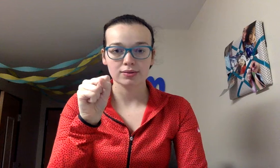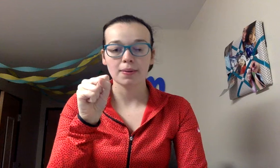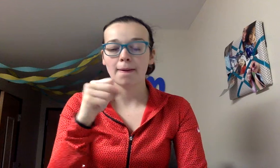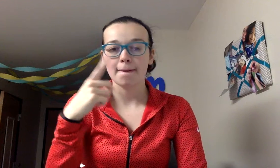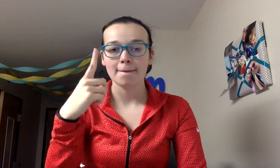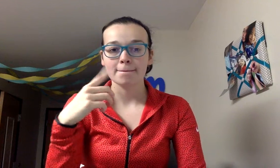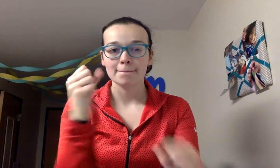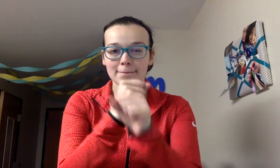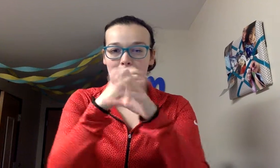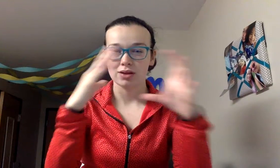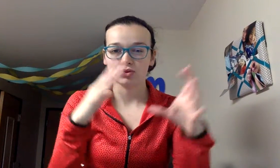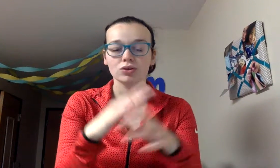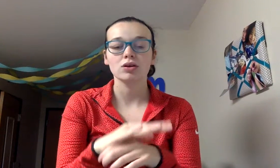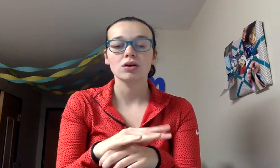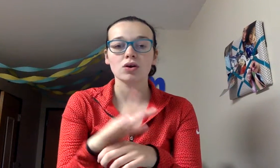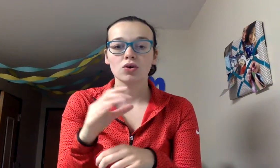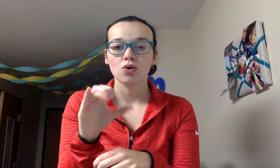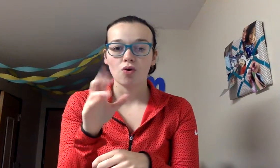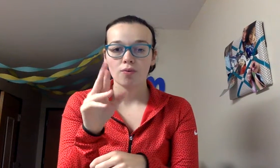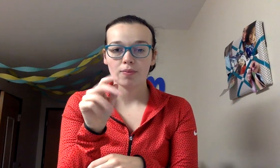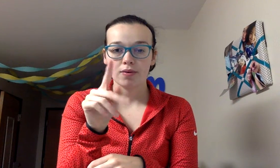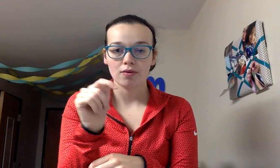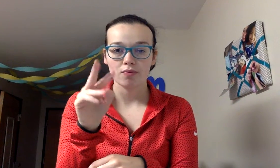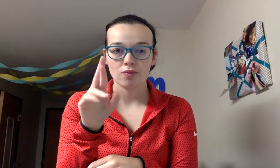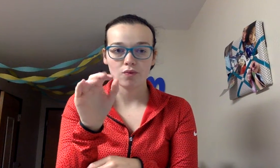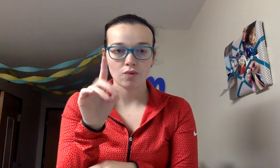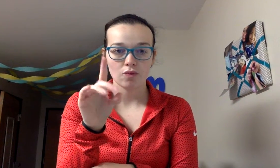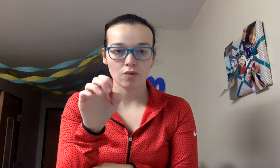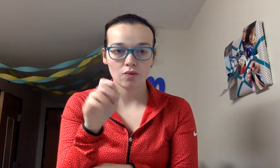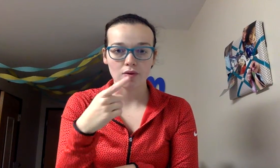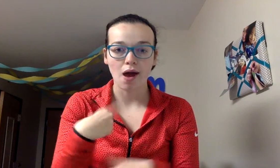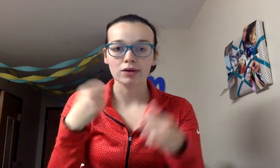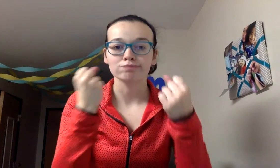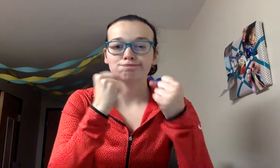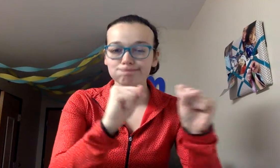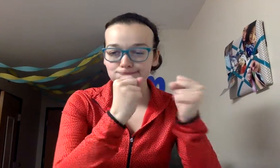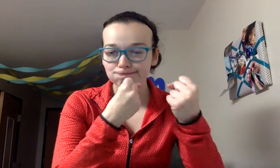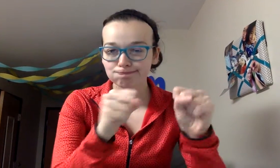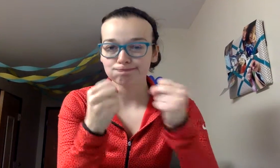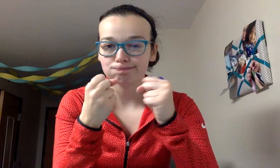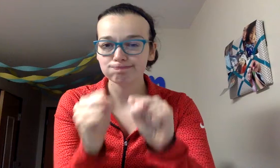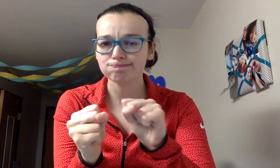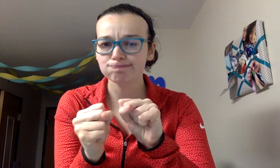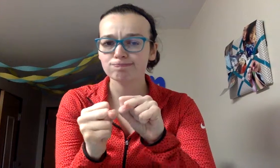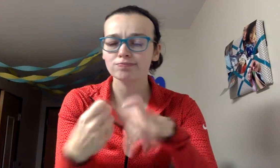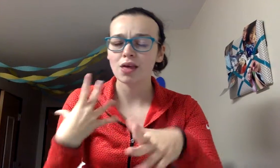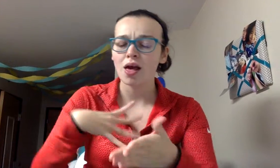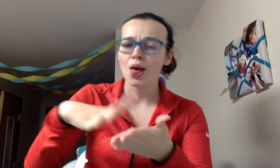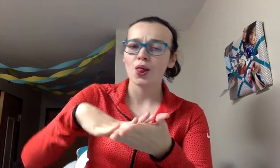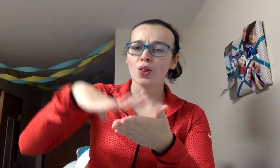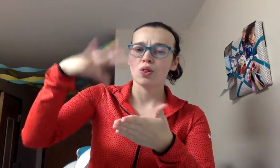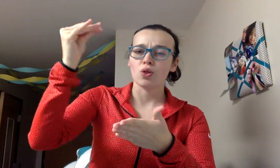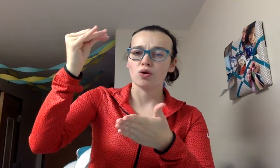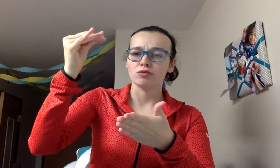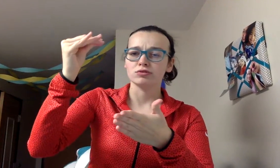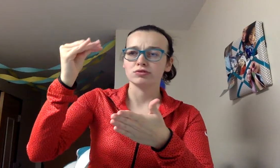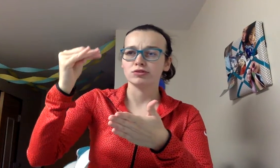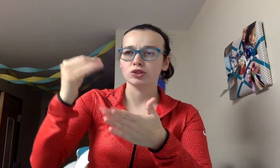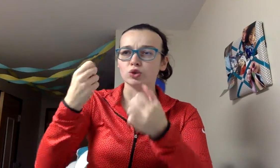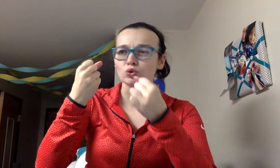years to do it, and lots of tries, and what I learned from that is that the brick walls that are in our way are there for a reason. They are not there to